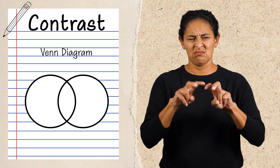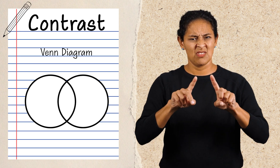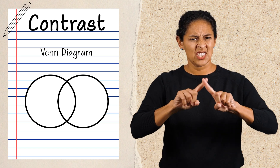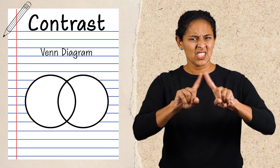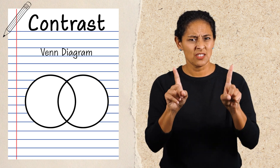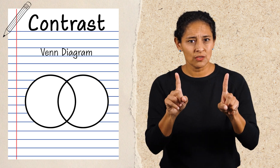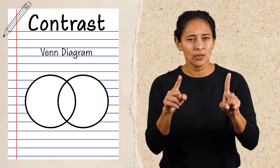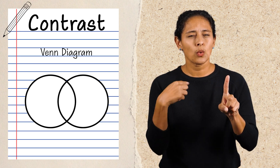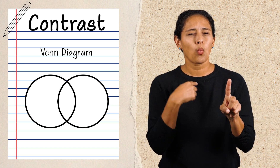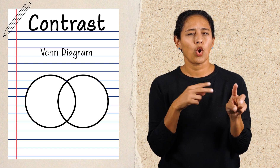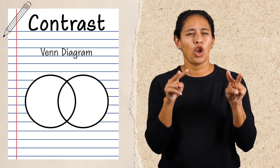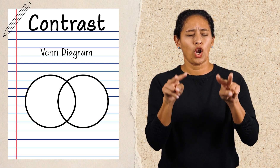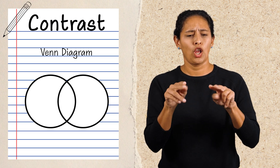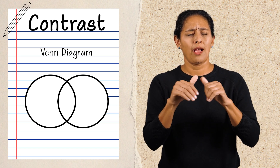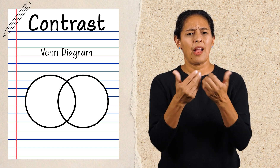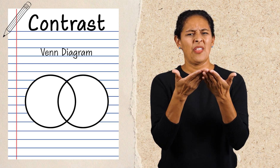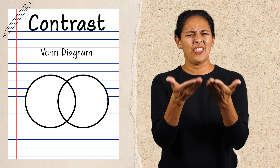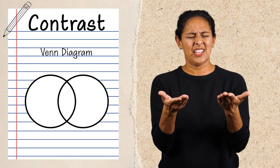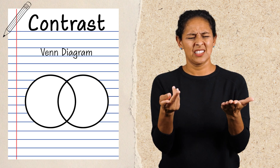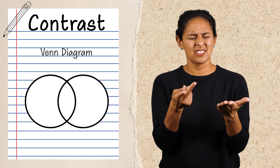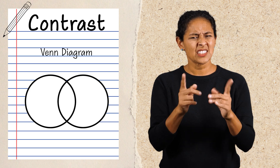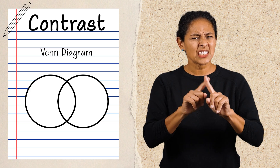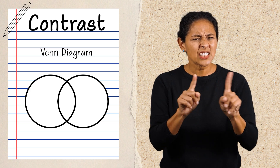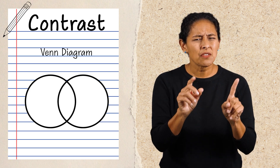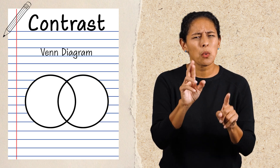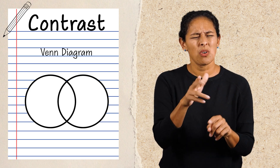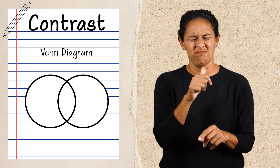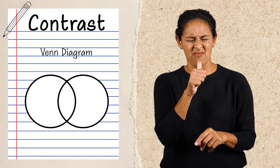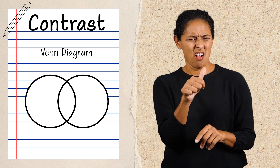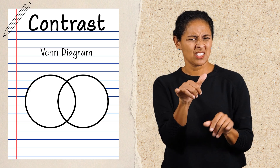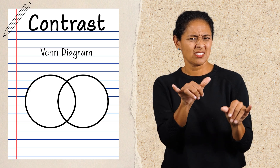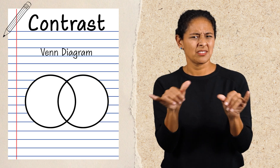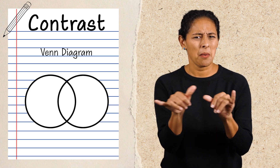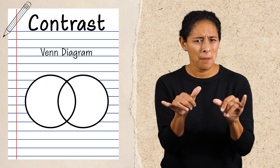When we contrast, we look at how things are different or not alike.